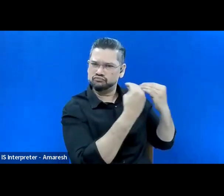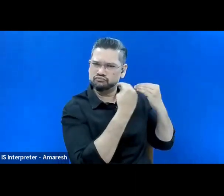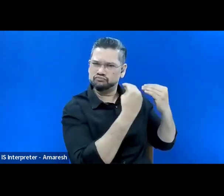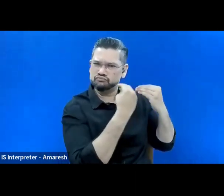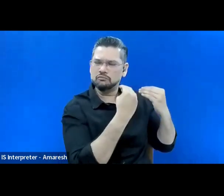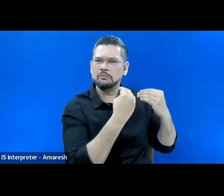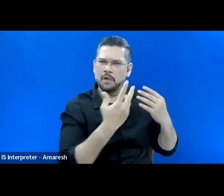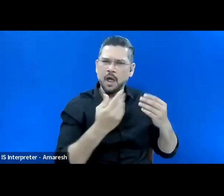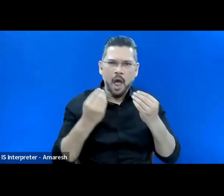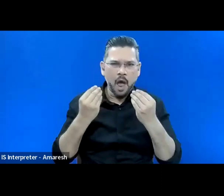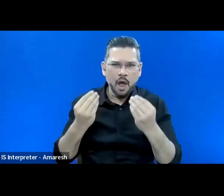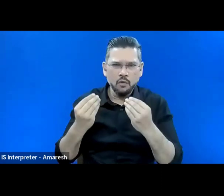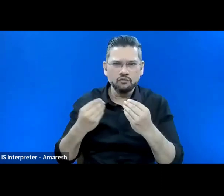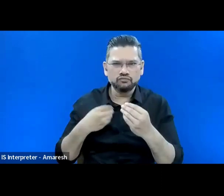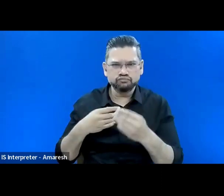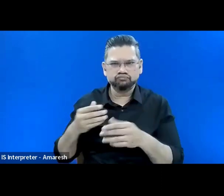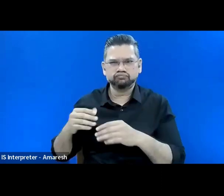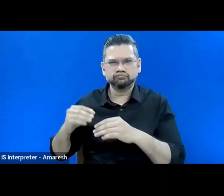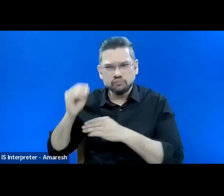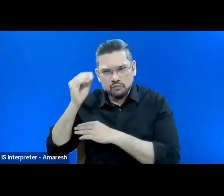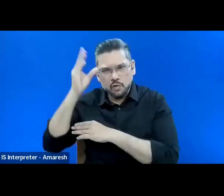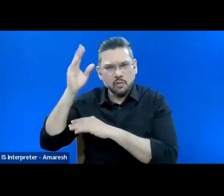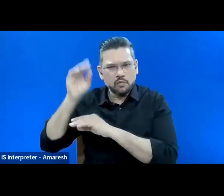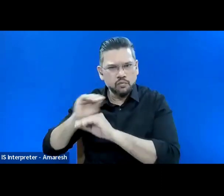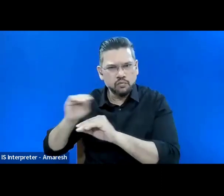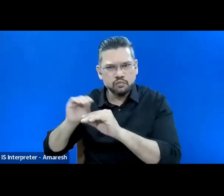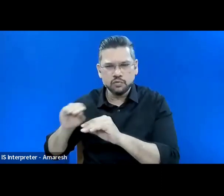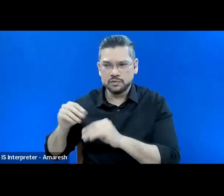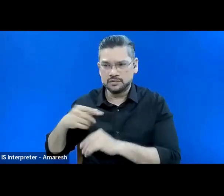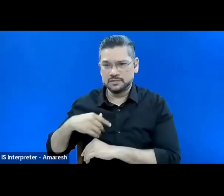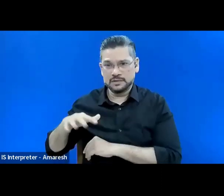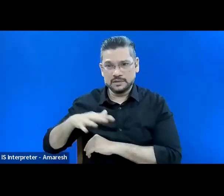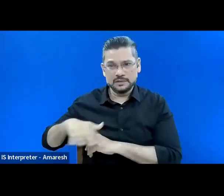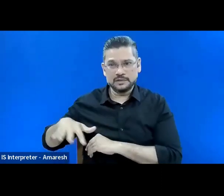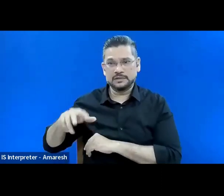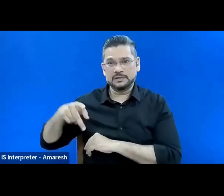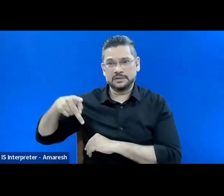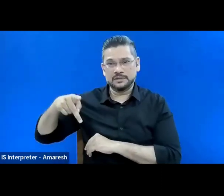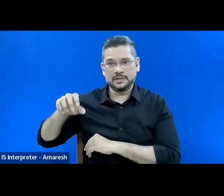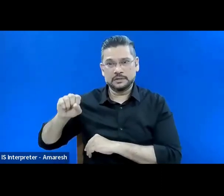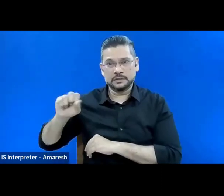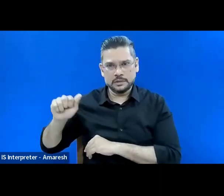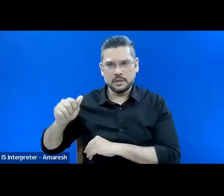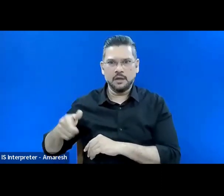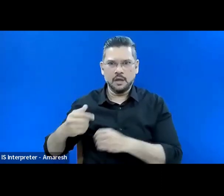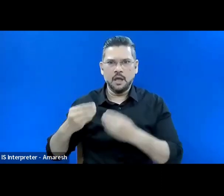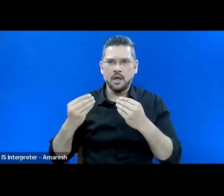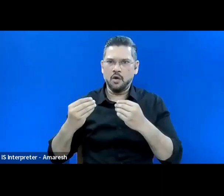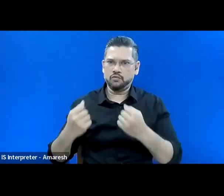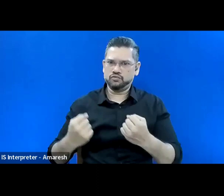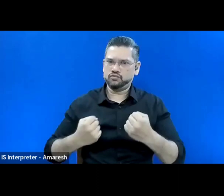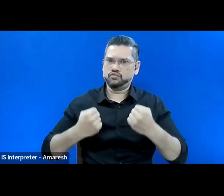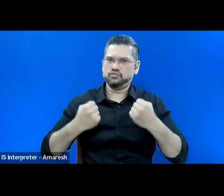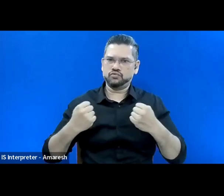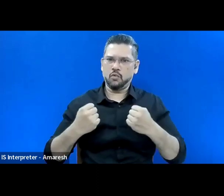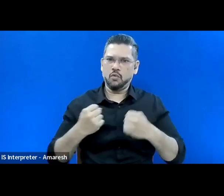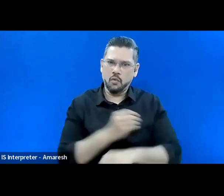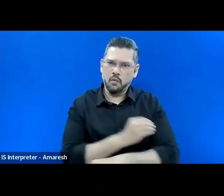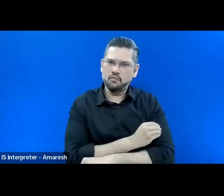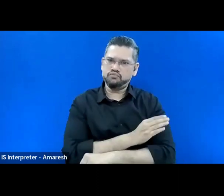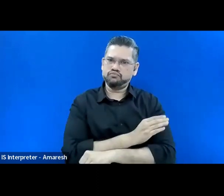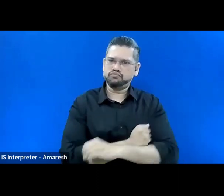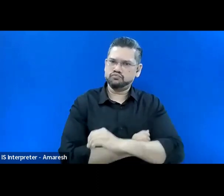but specifically build up the capacity of organizations like PSA, that we may be well equipped in terms